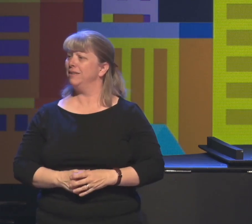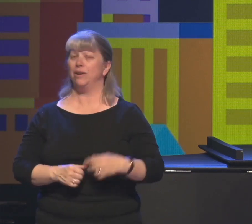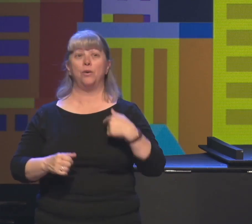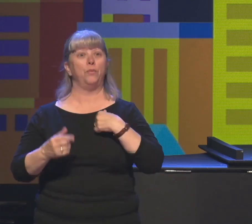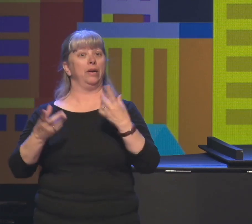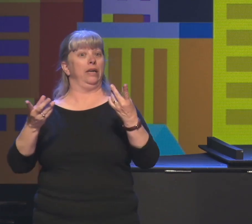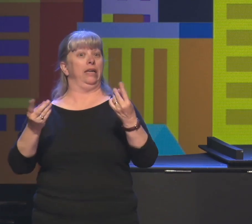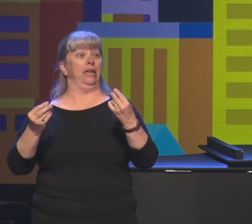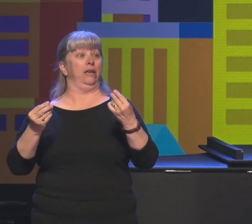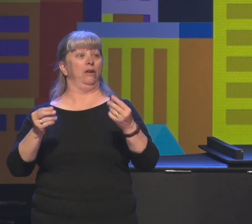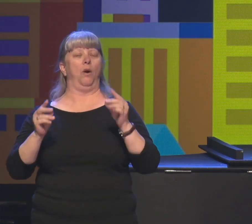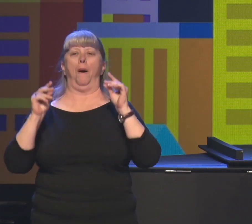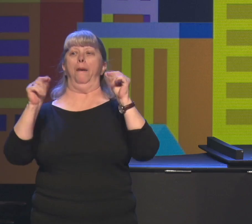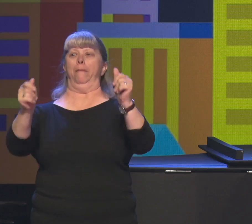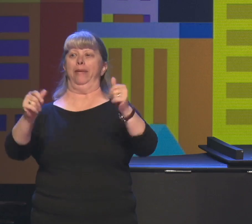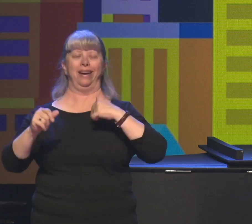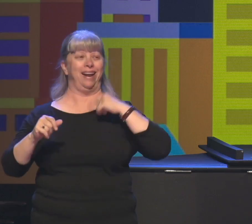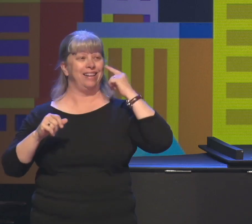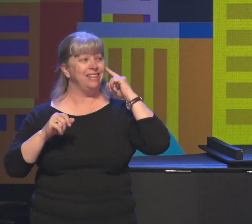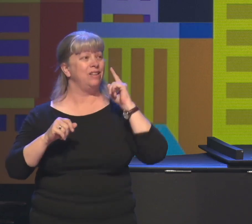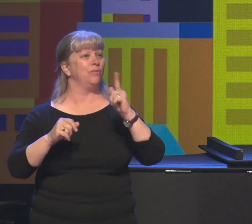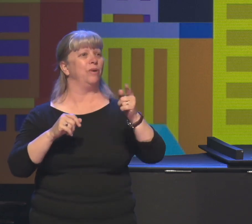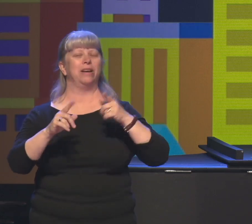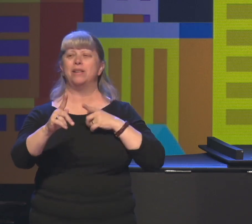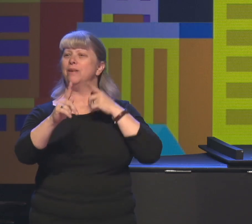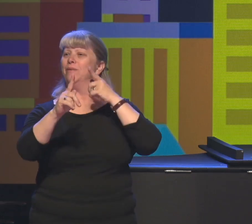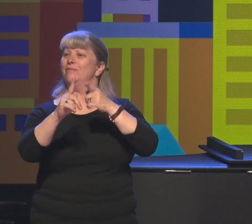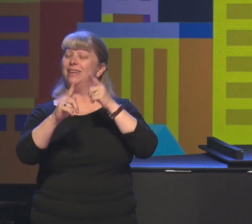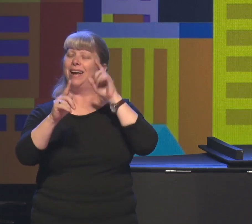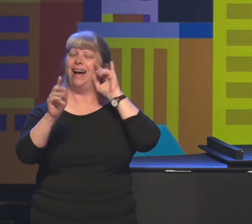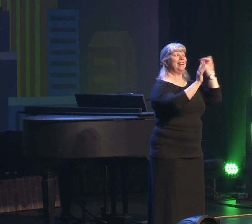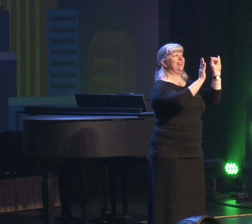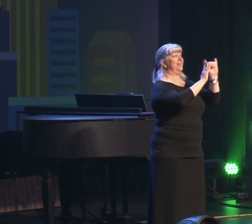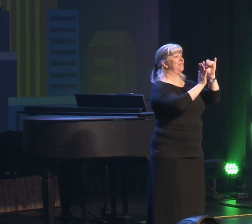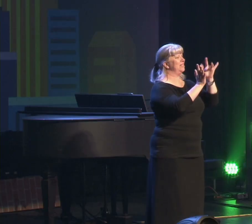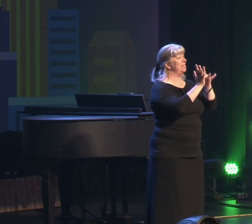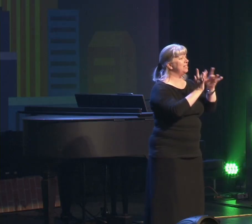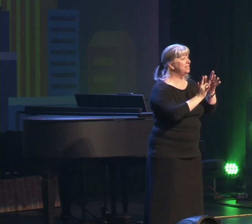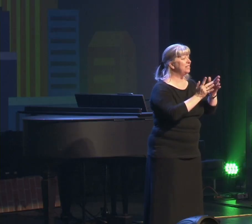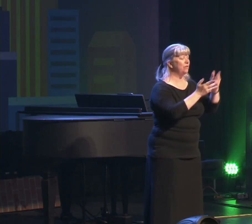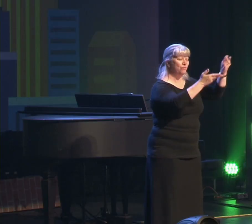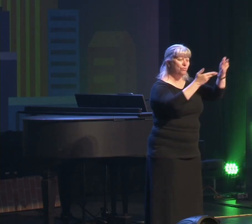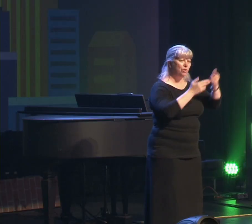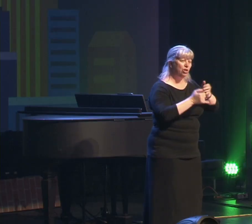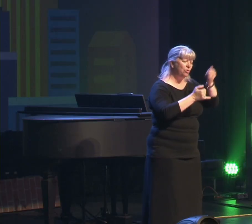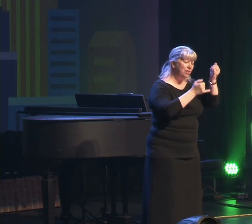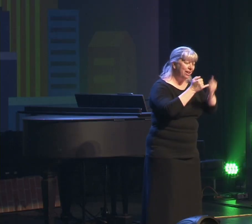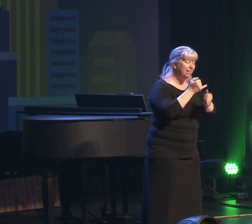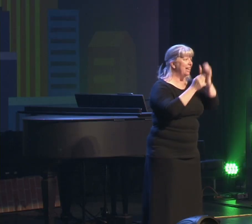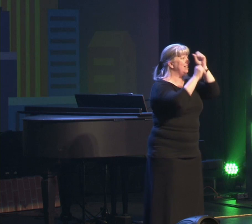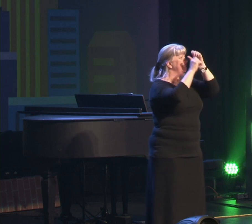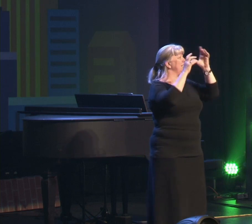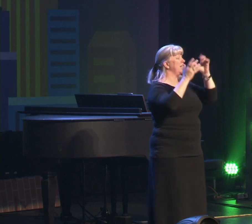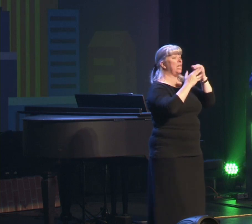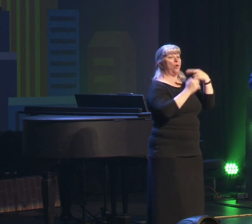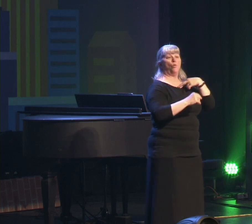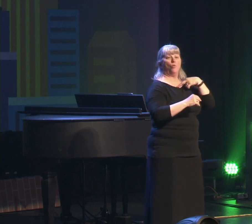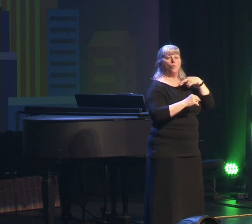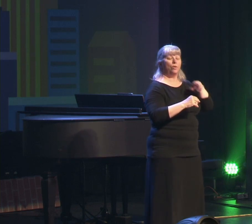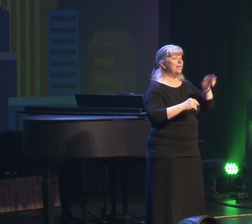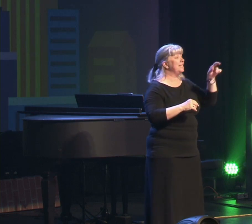was we promptly, like, I think one of the missional identities of Jesus was to kind of bring to an end this idea that religion